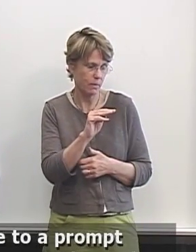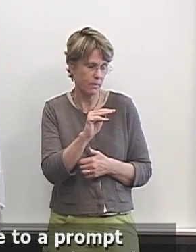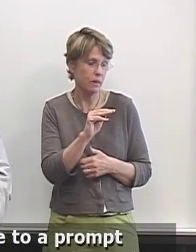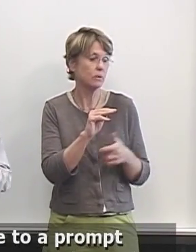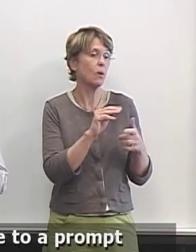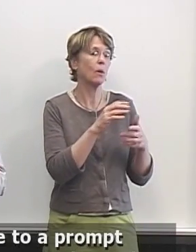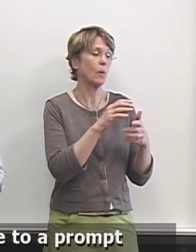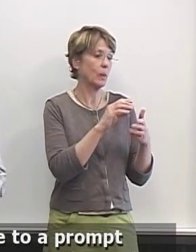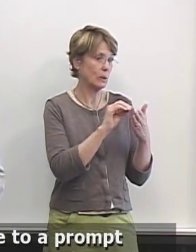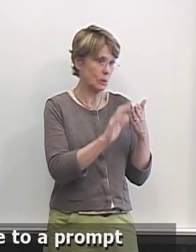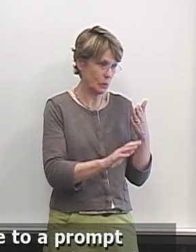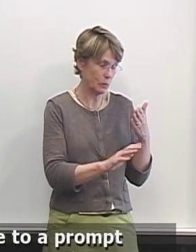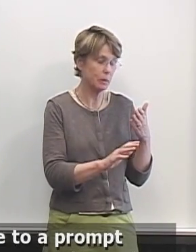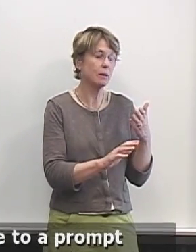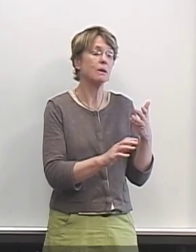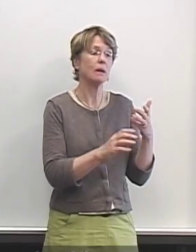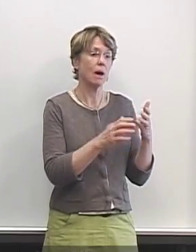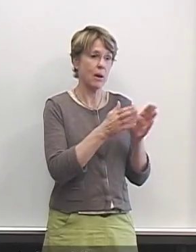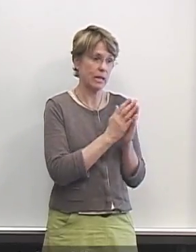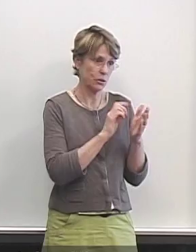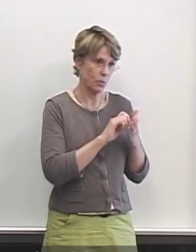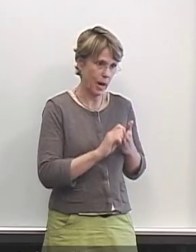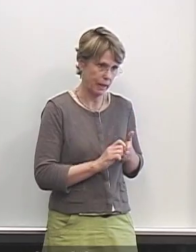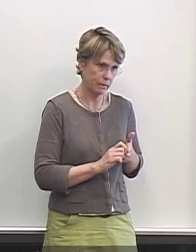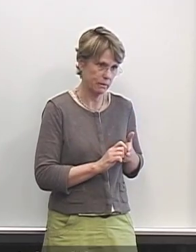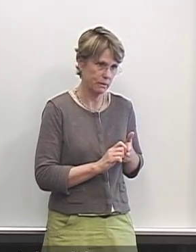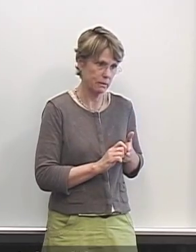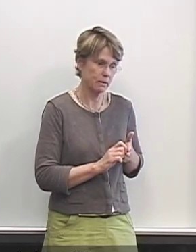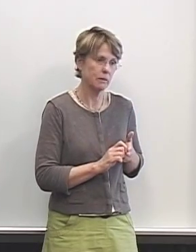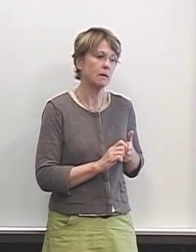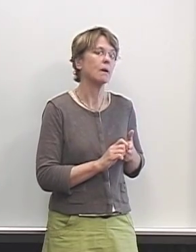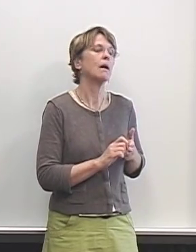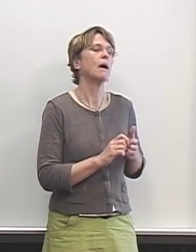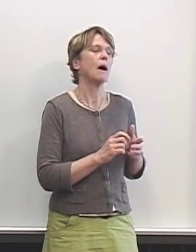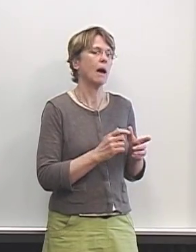prompt. So you have an actual sample of the student's writing.